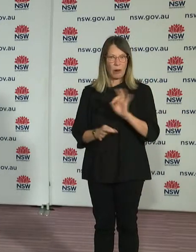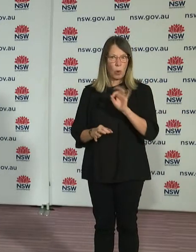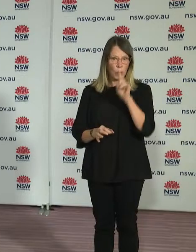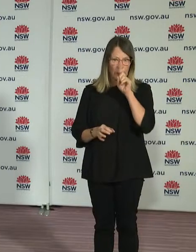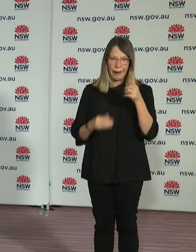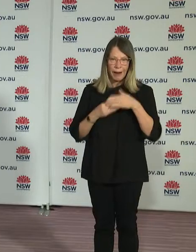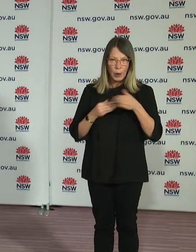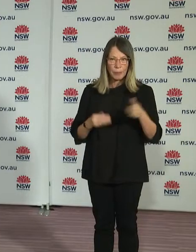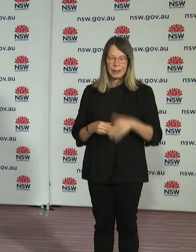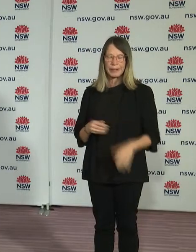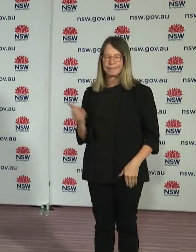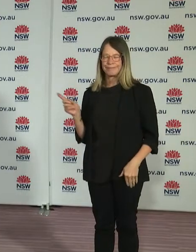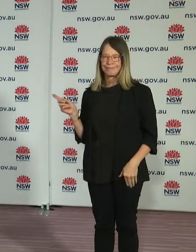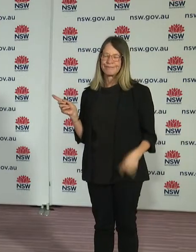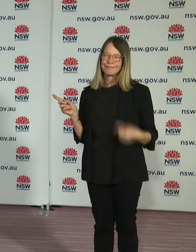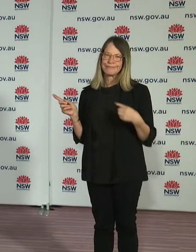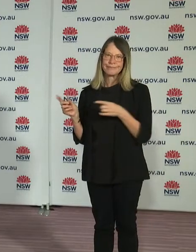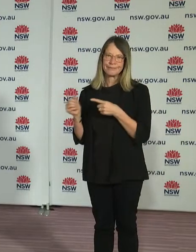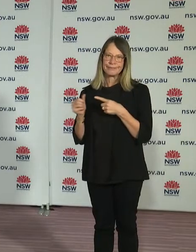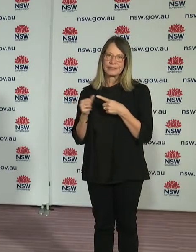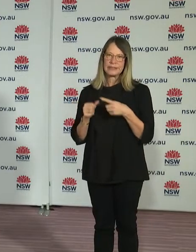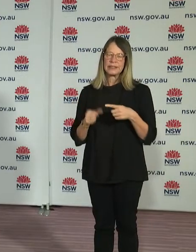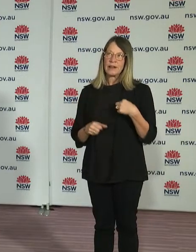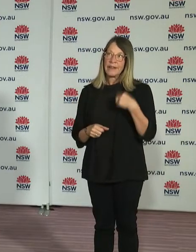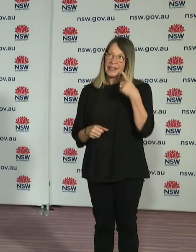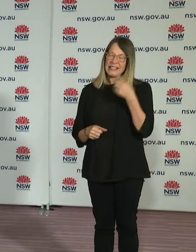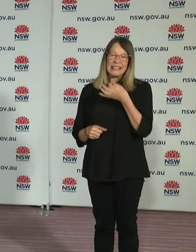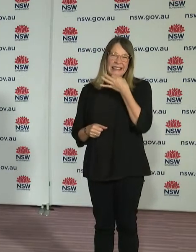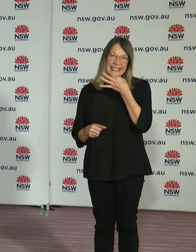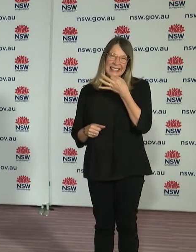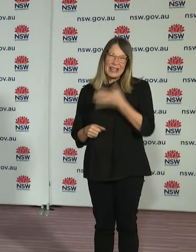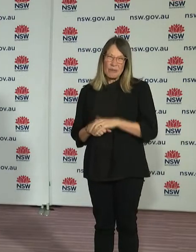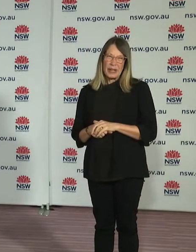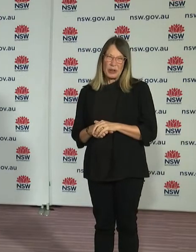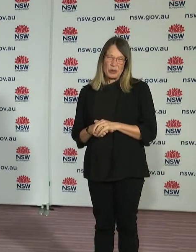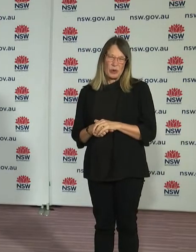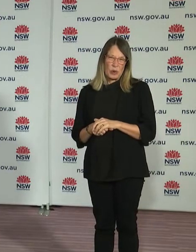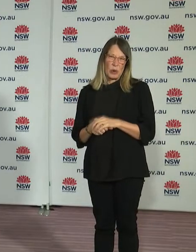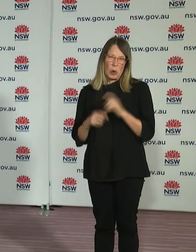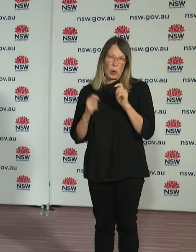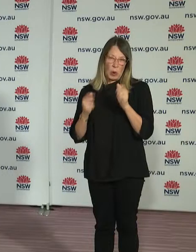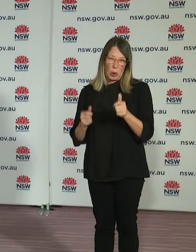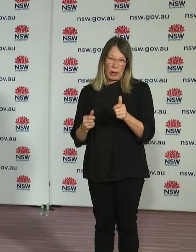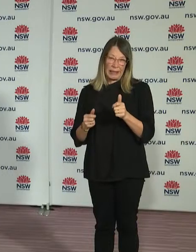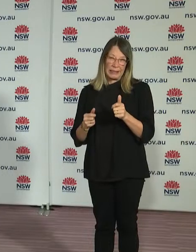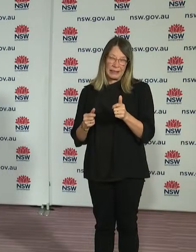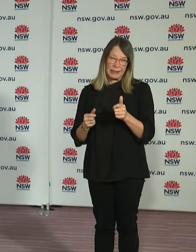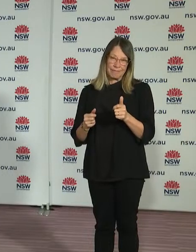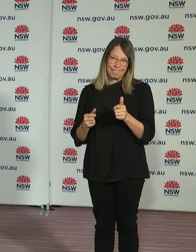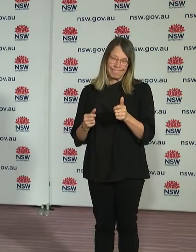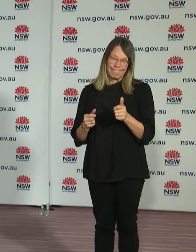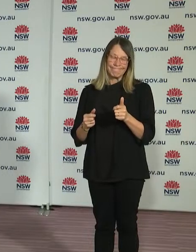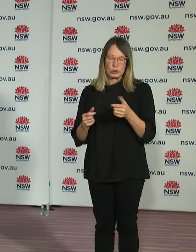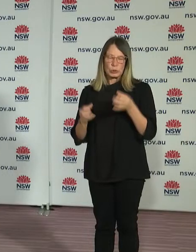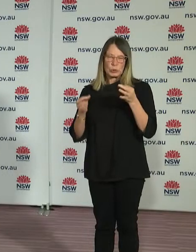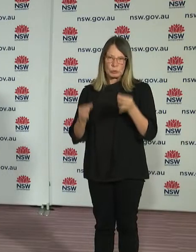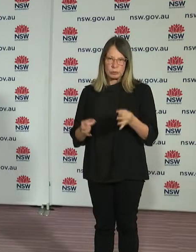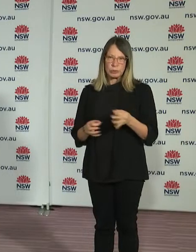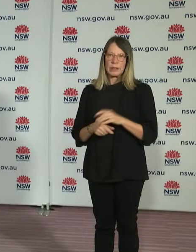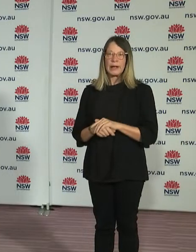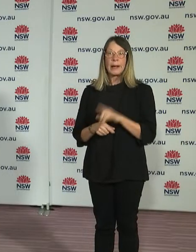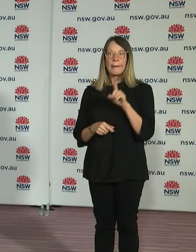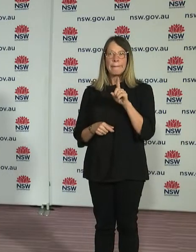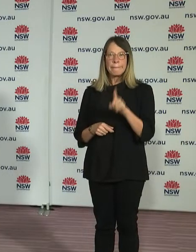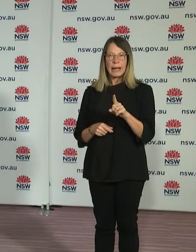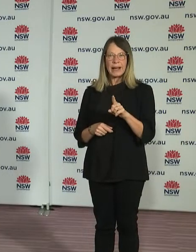think it's important to note that government can set the parameters, but really it is very much a partnership with business and the community. As we open